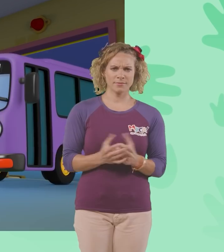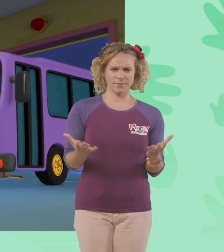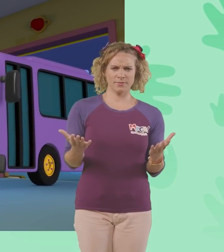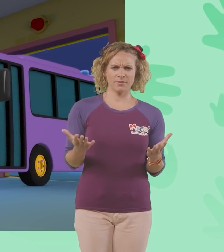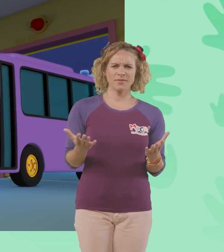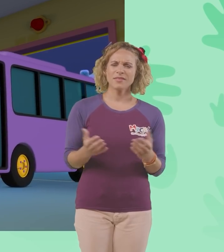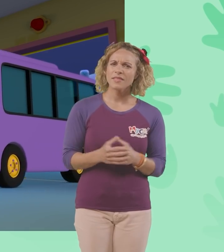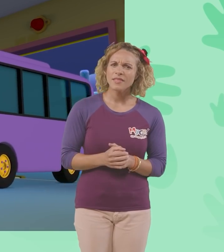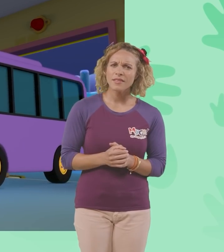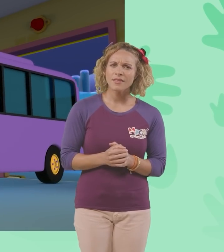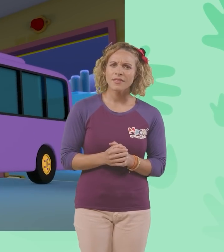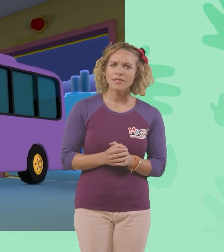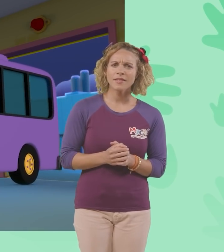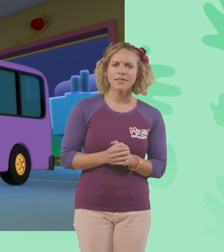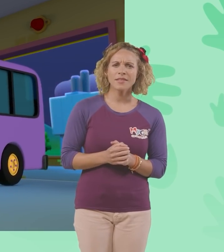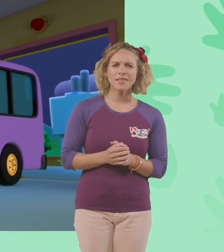Huh?